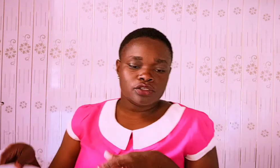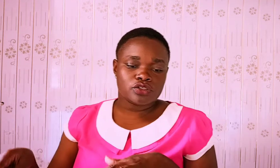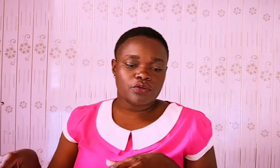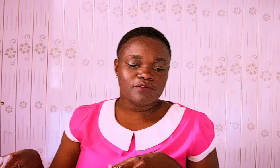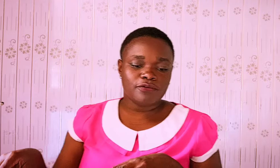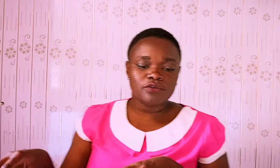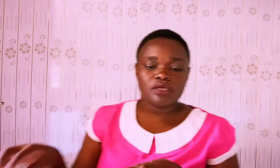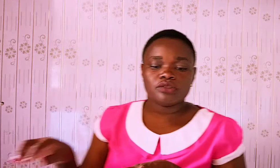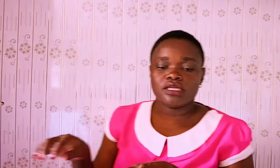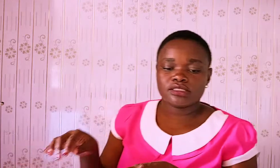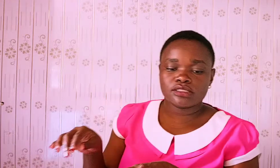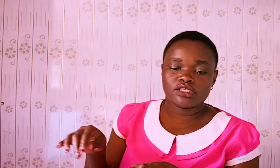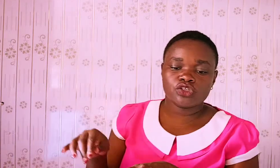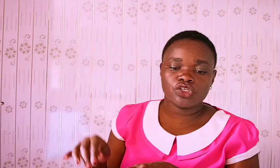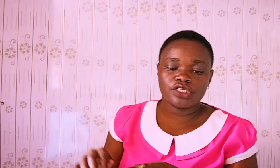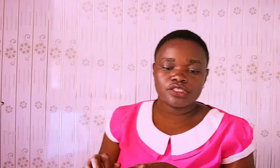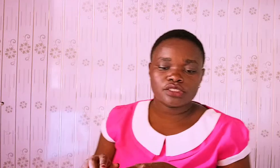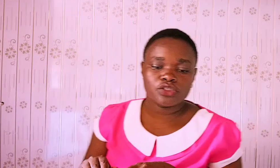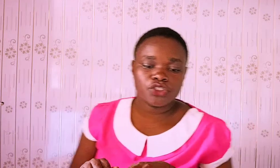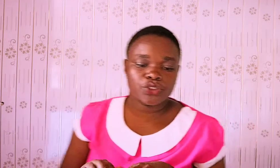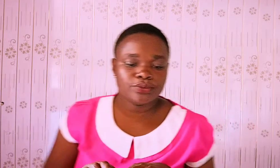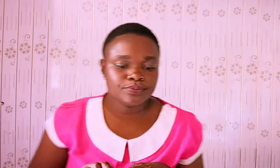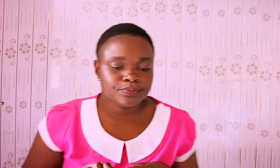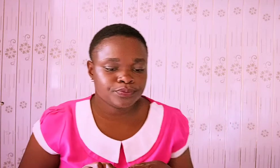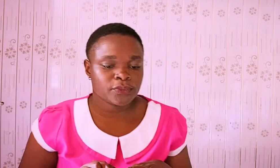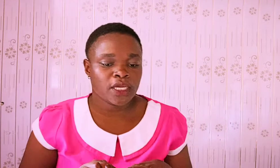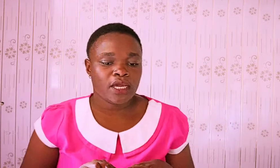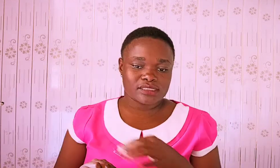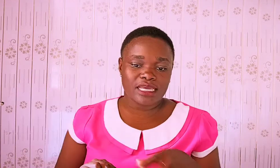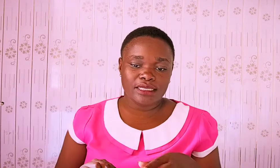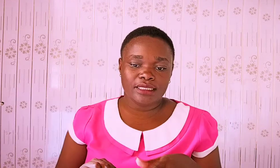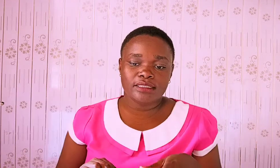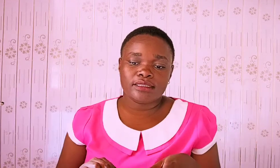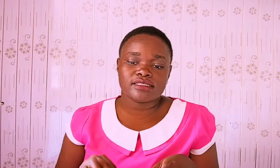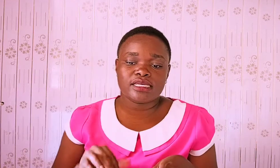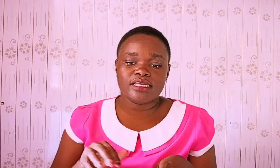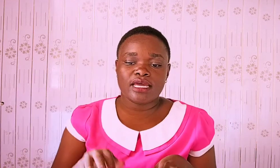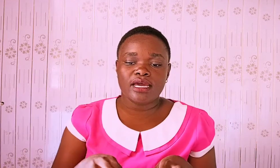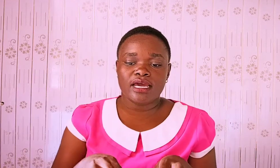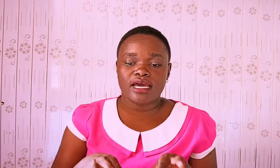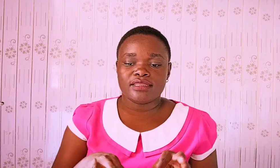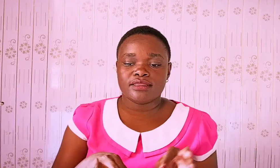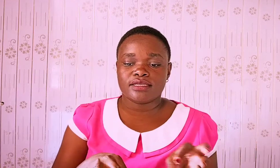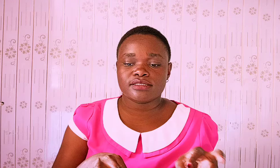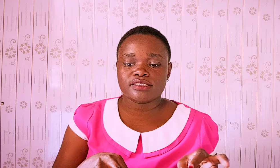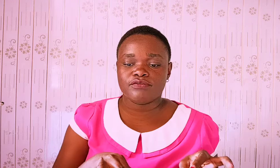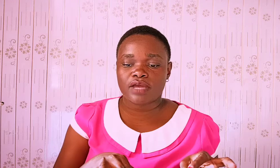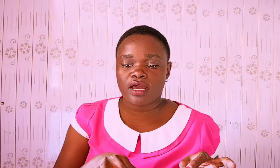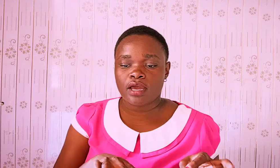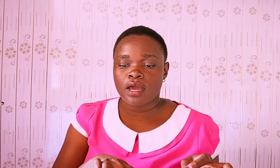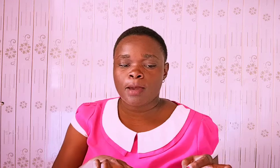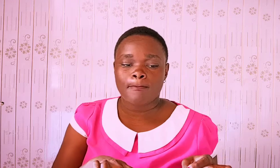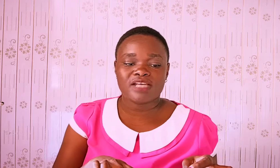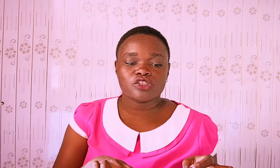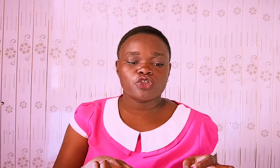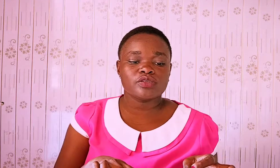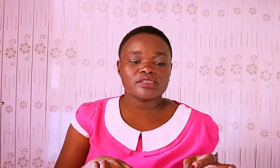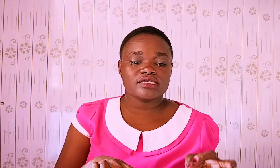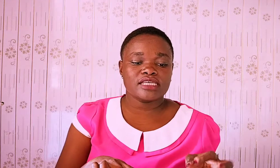So we have found out that in this unit, when signing, the signer and the receiver must use the